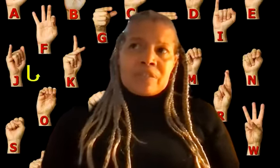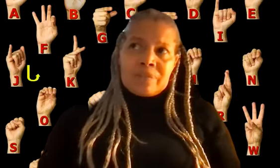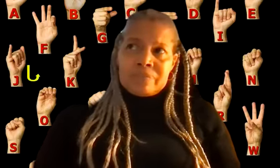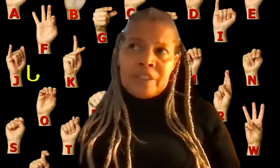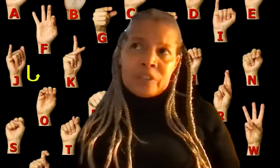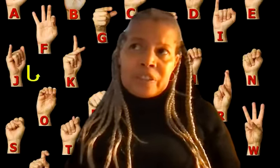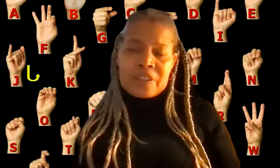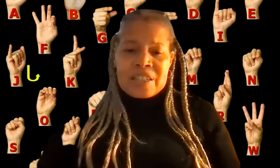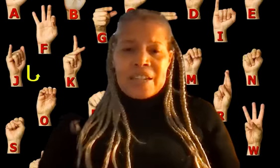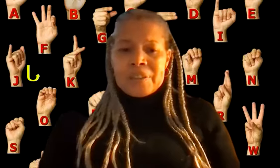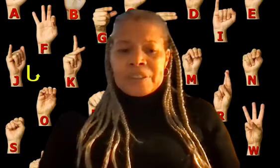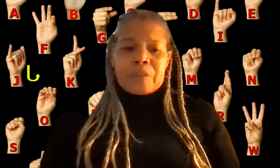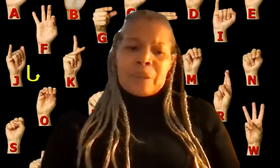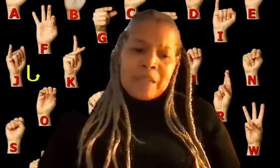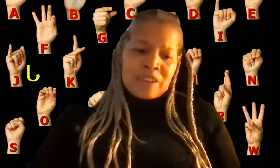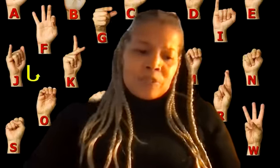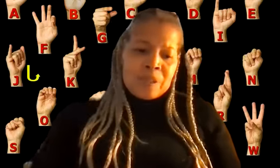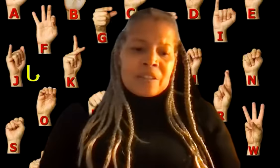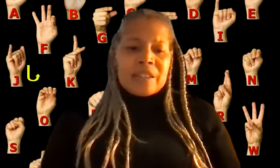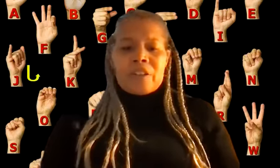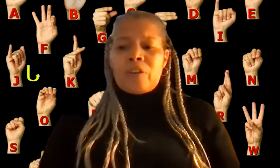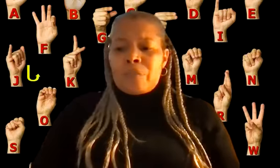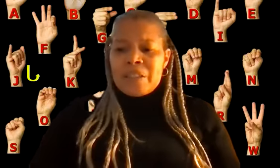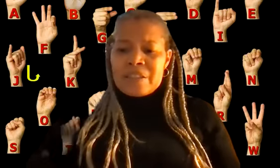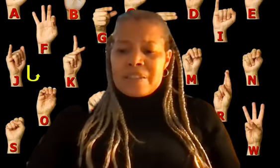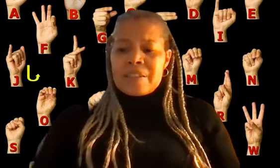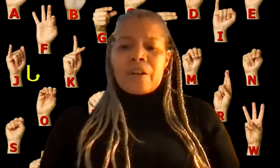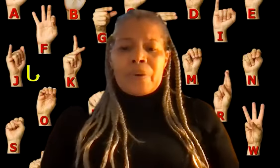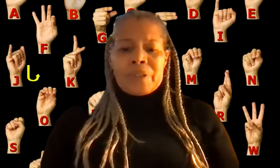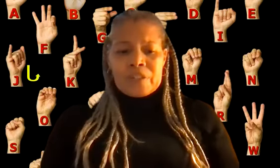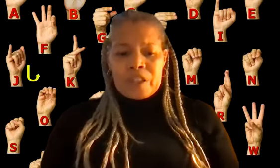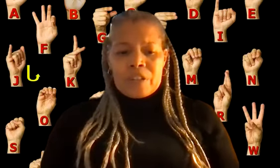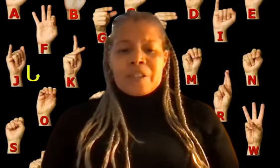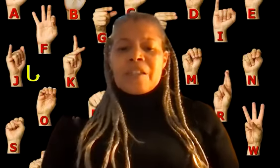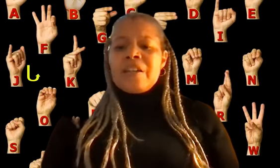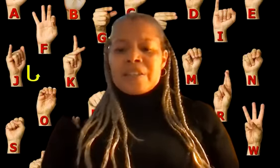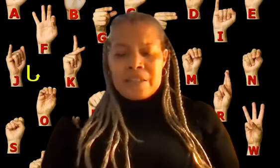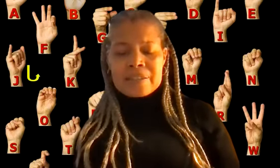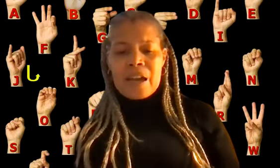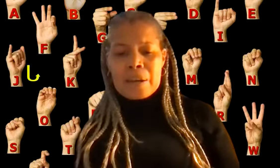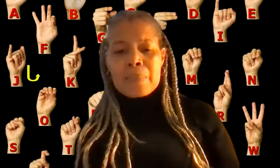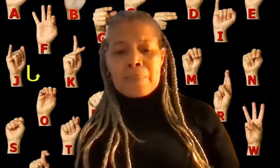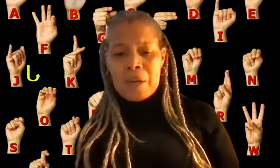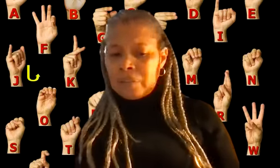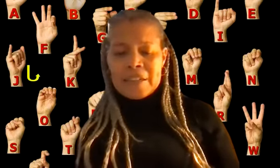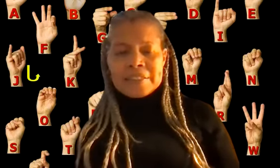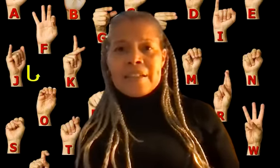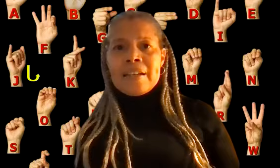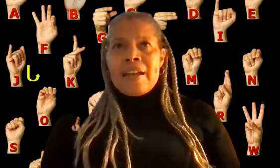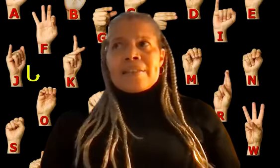some level under the CIO or something, but I mean, actually being the CIO or being the CEO or whatever company is, it's not a lot. And